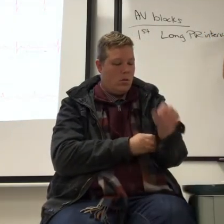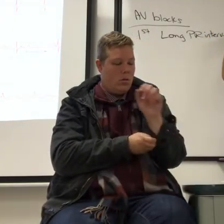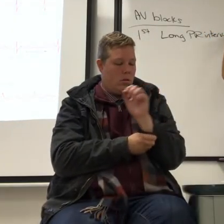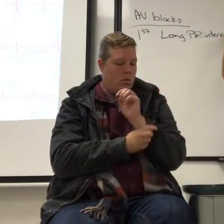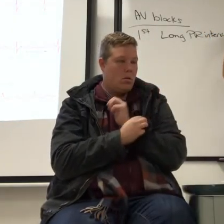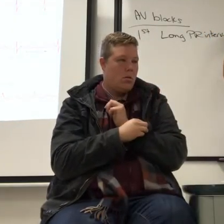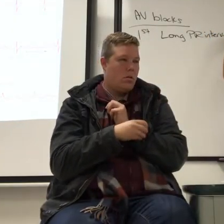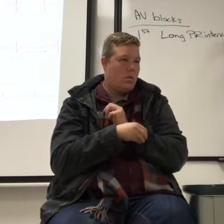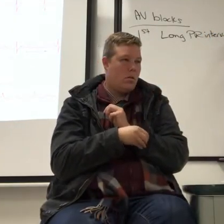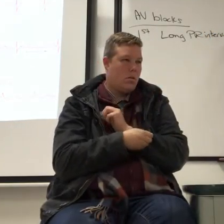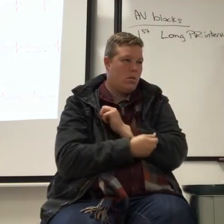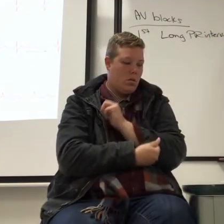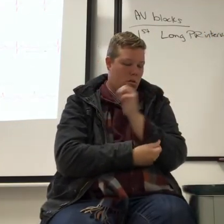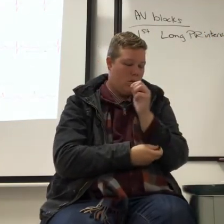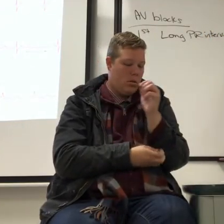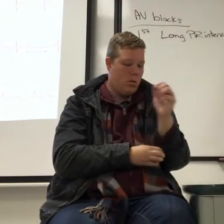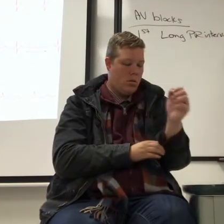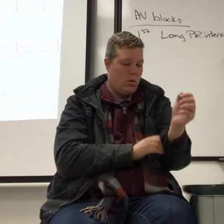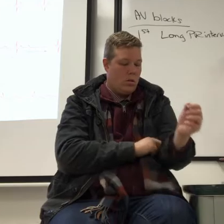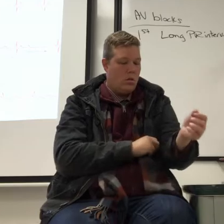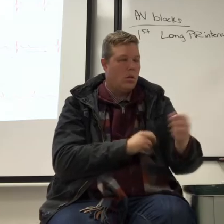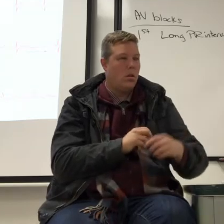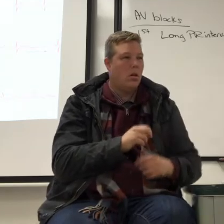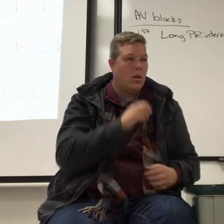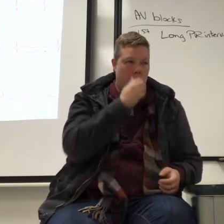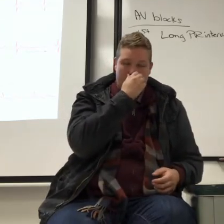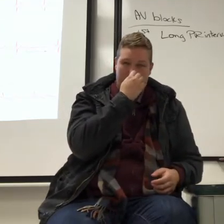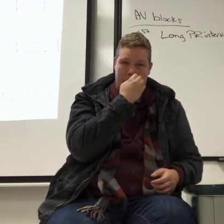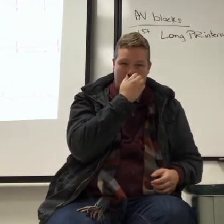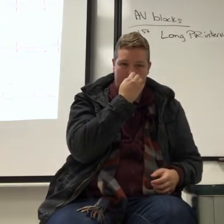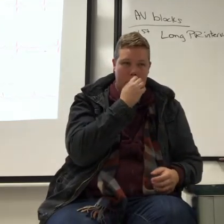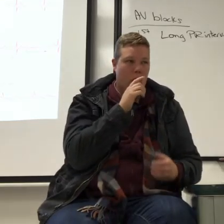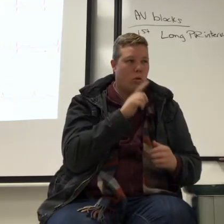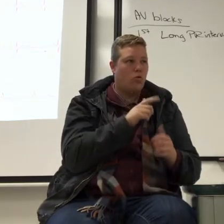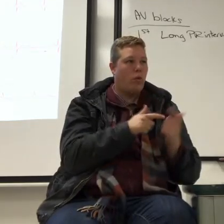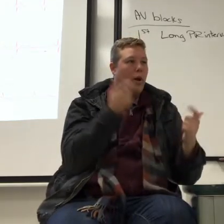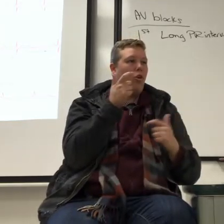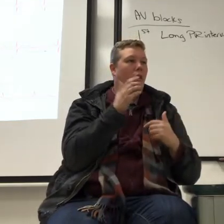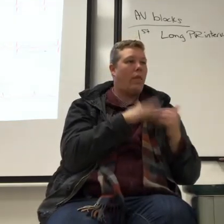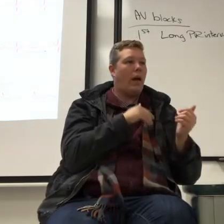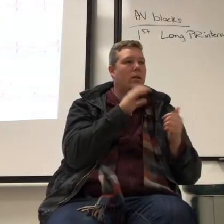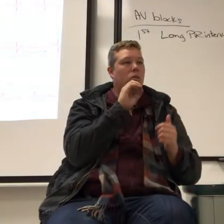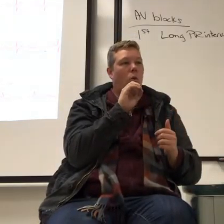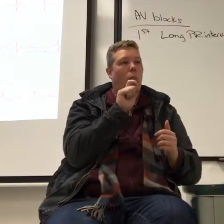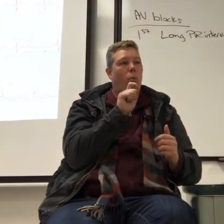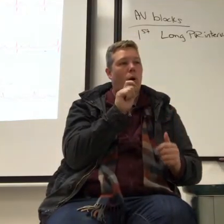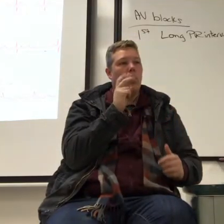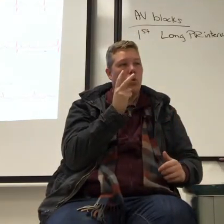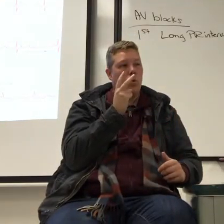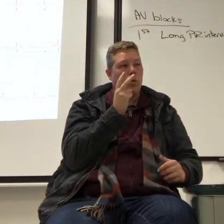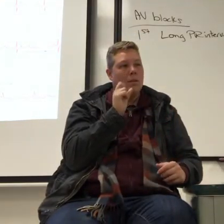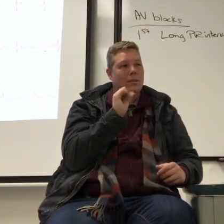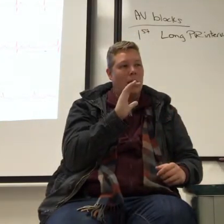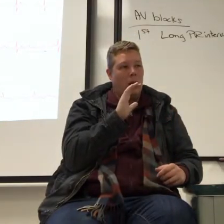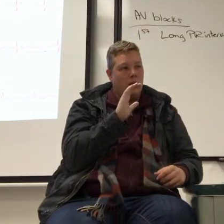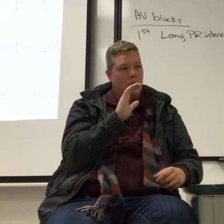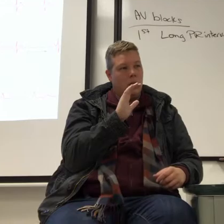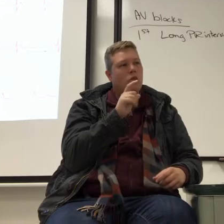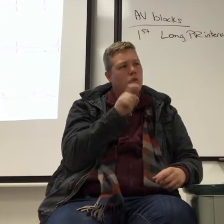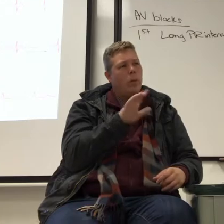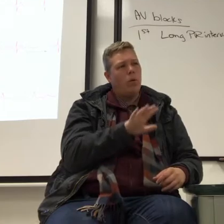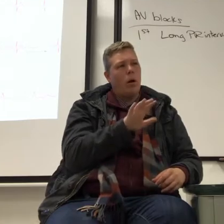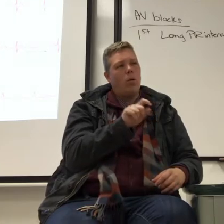greater than 0.2 seconds. Should be about 0.1, but if it's about greater than 0.2, that's considered